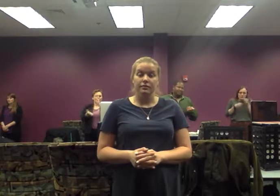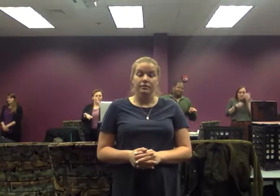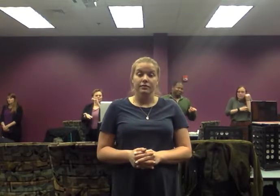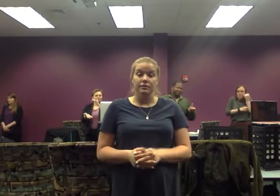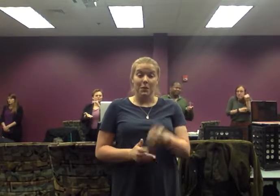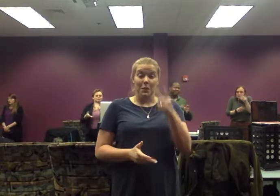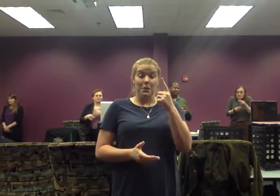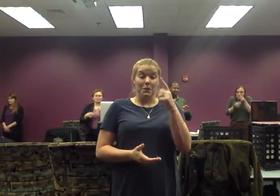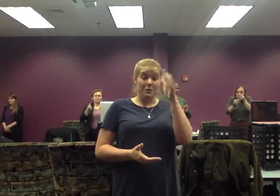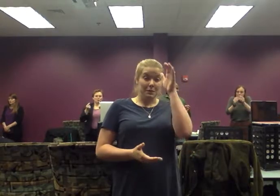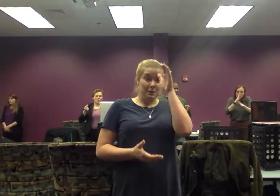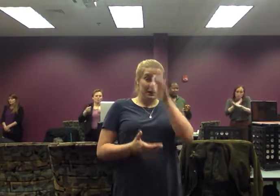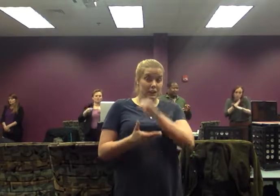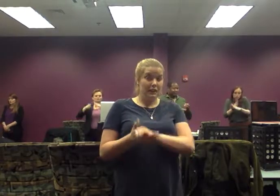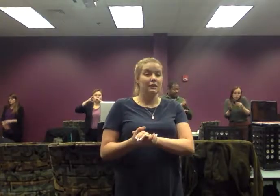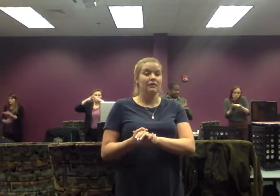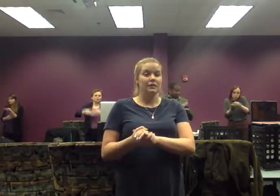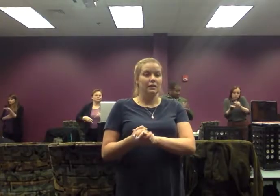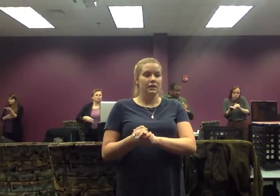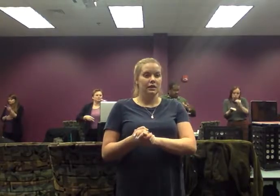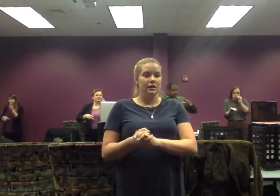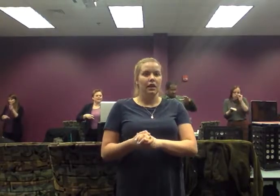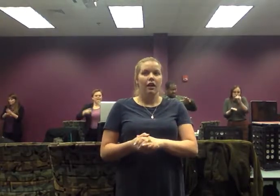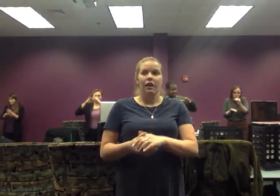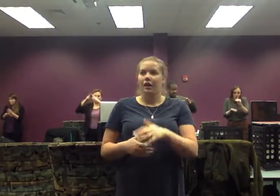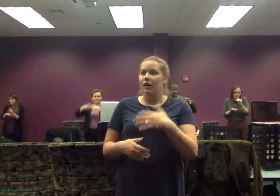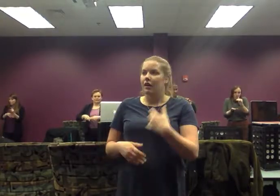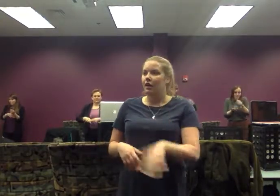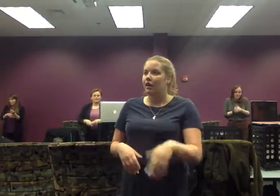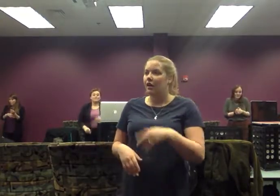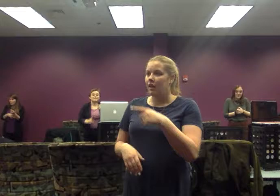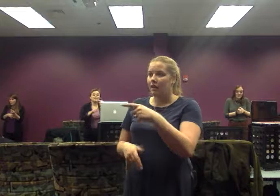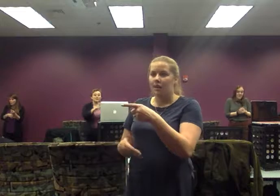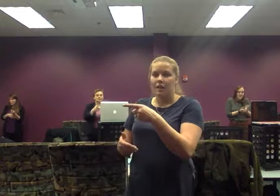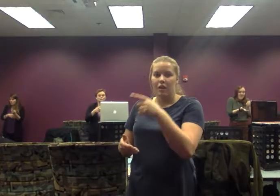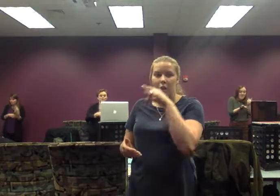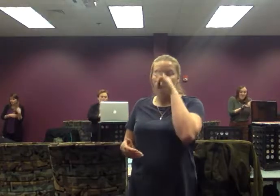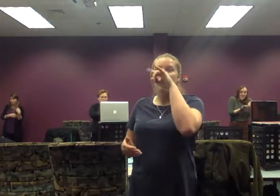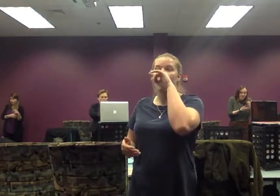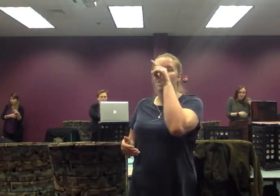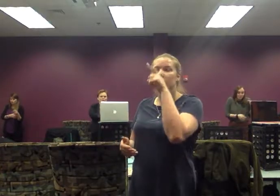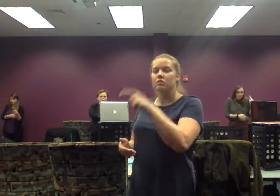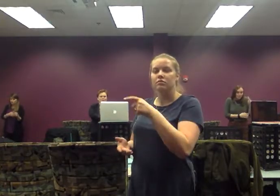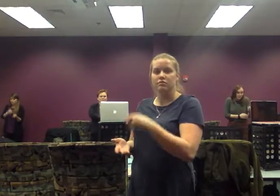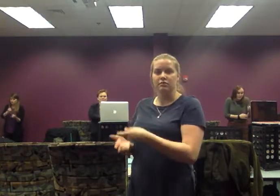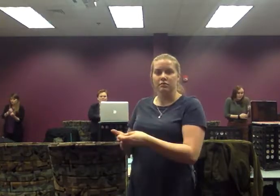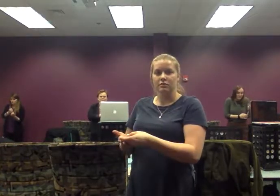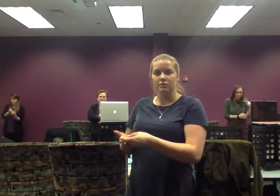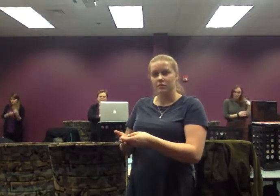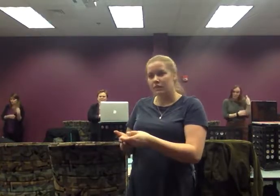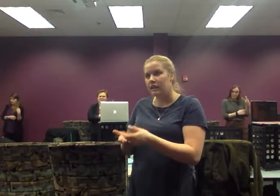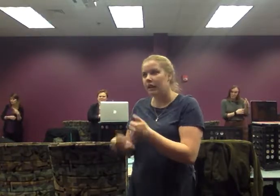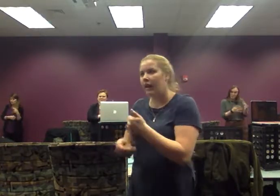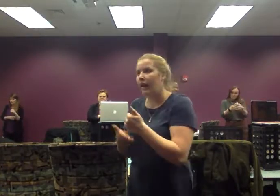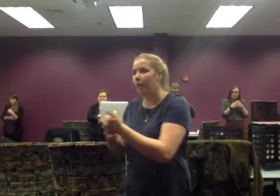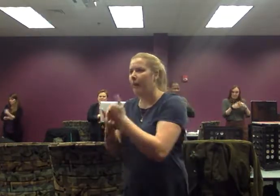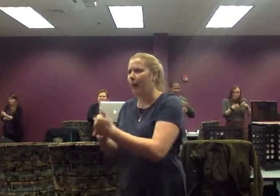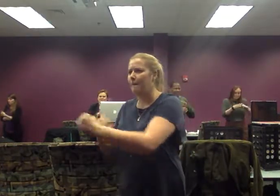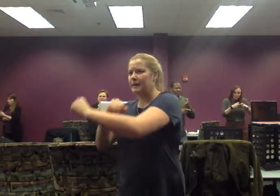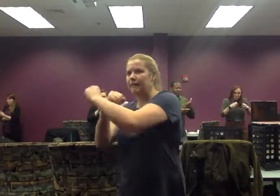taxes. The other was an appeal to religion. Religion has been a hot issue in this country, off and on. We've had